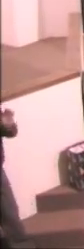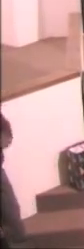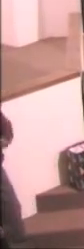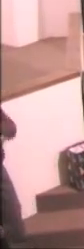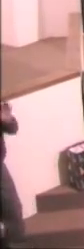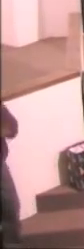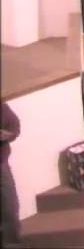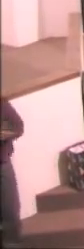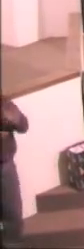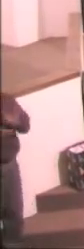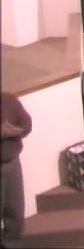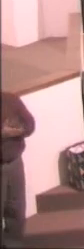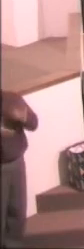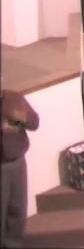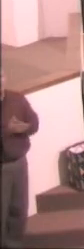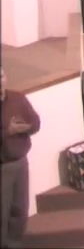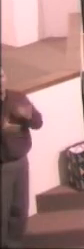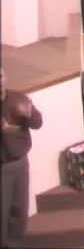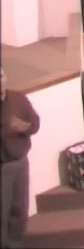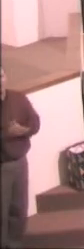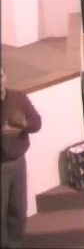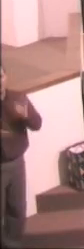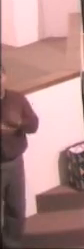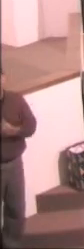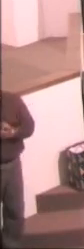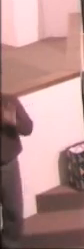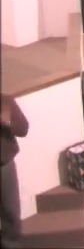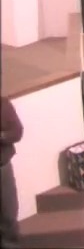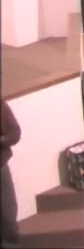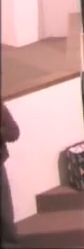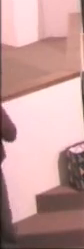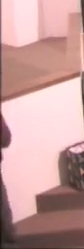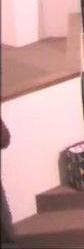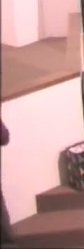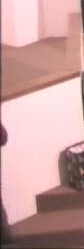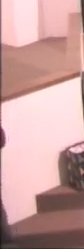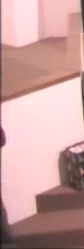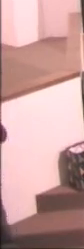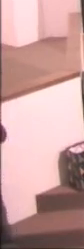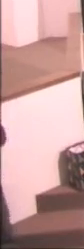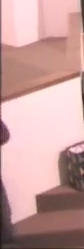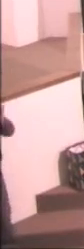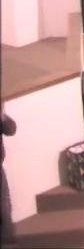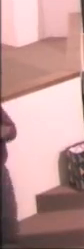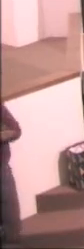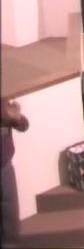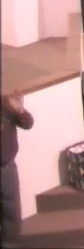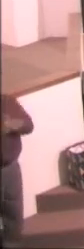That this little bitty child came to see.